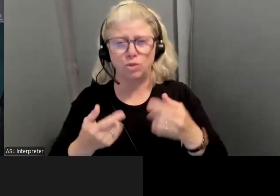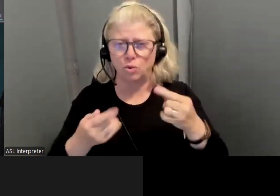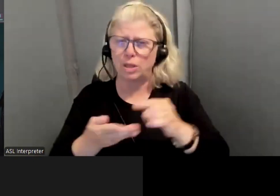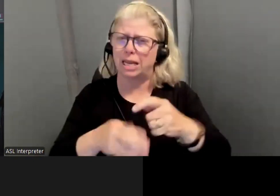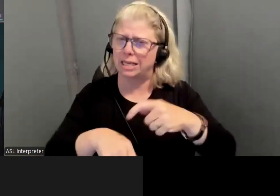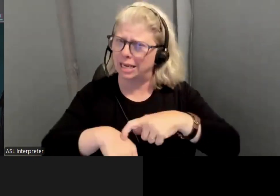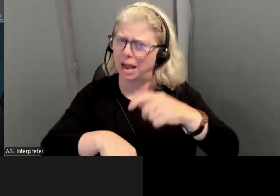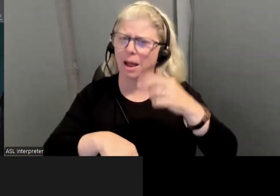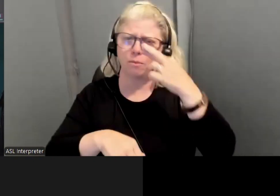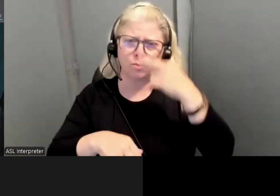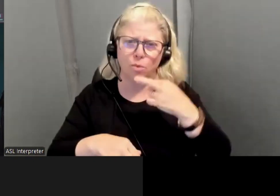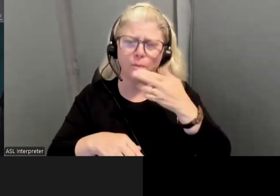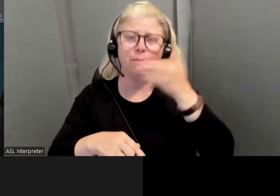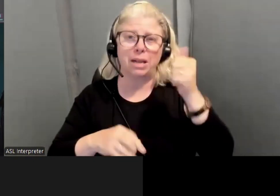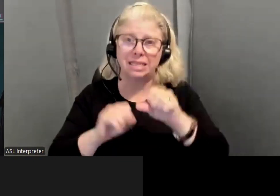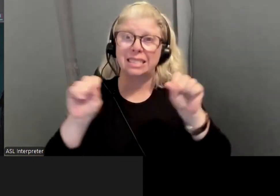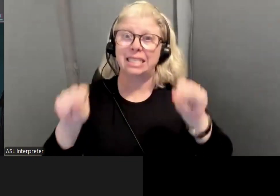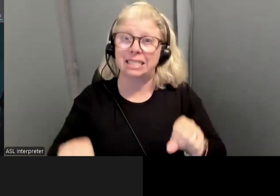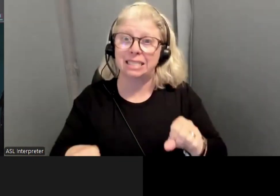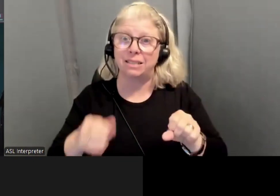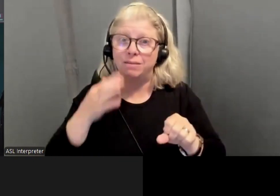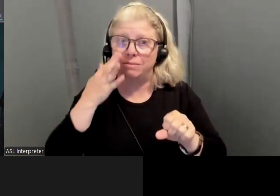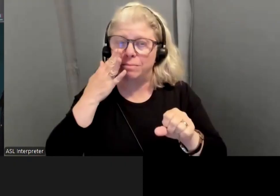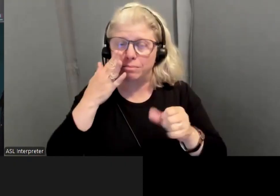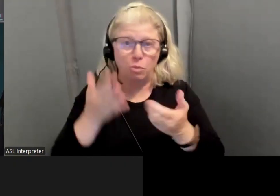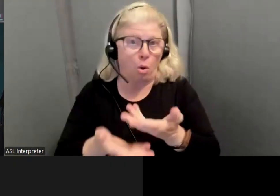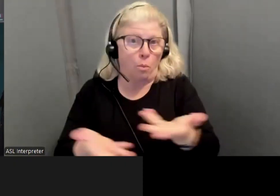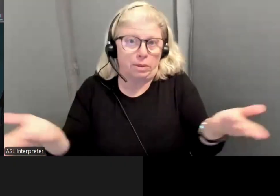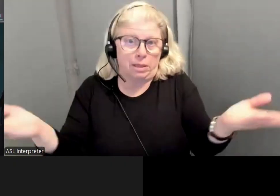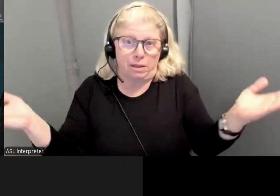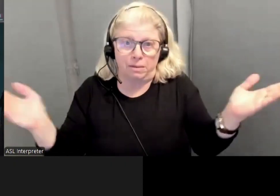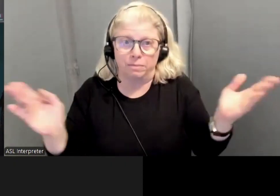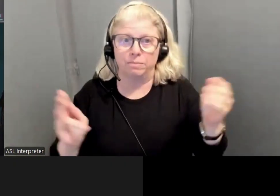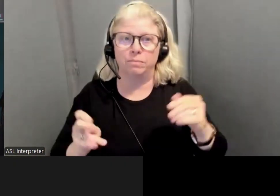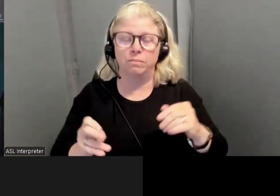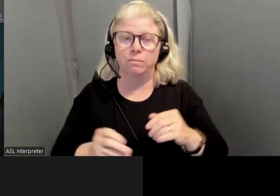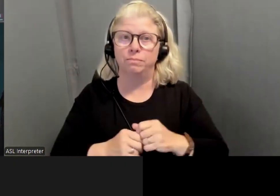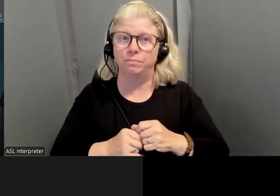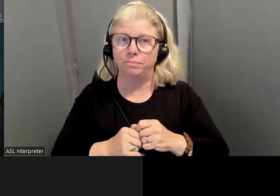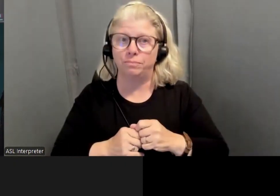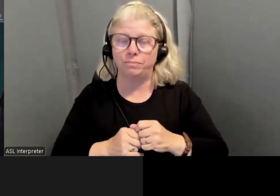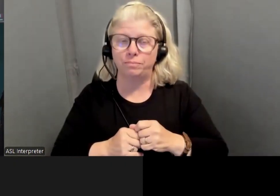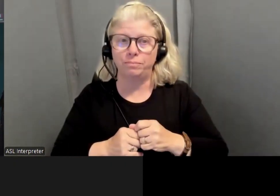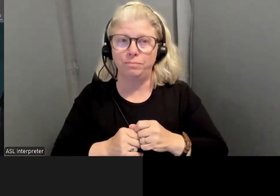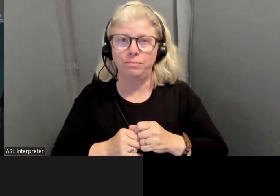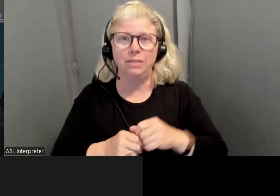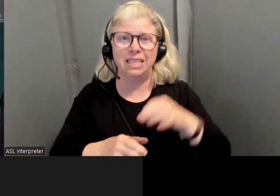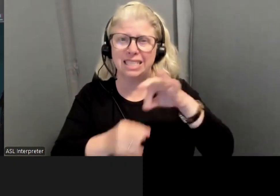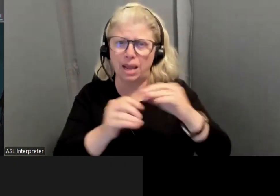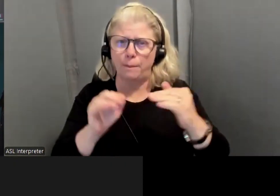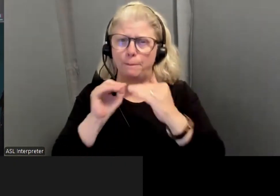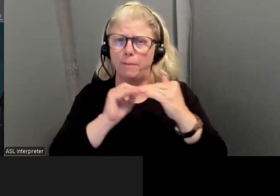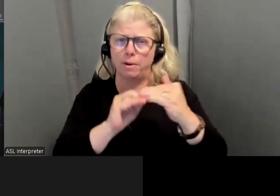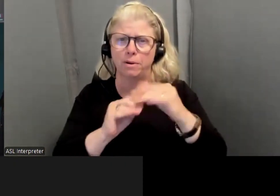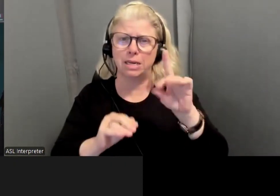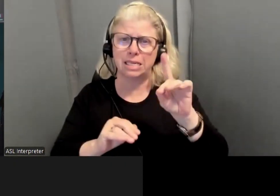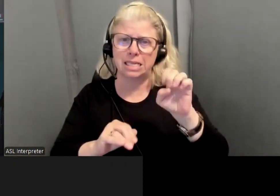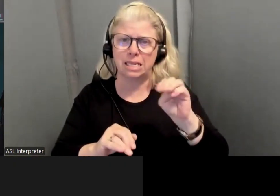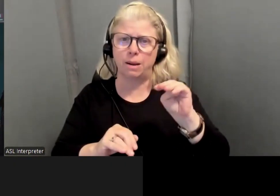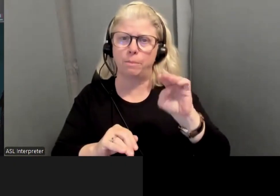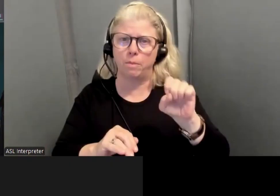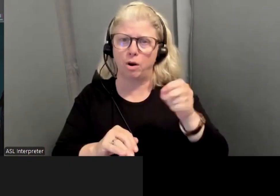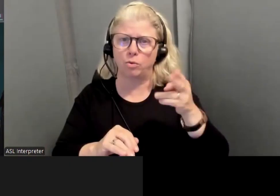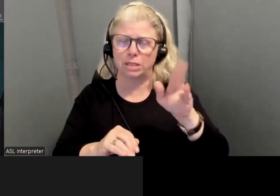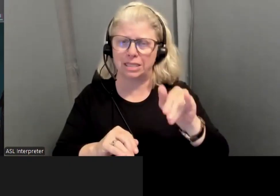Roman Republic was the best system on the market, so to speak. It was a democracy. We tend to think of ancient democracy as